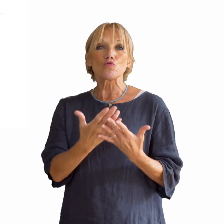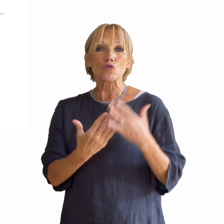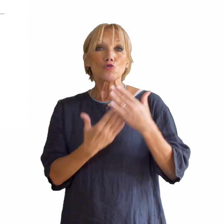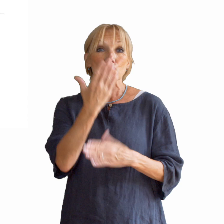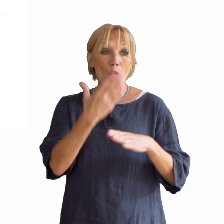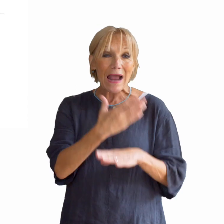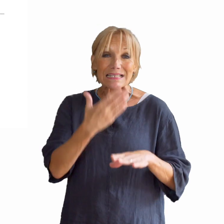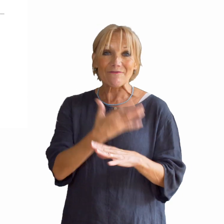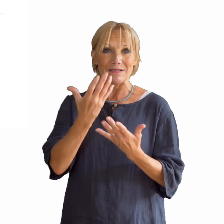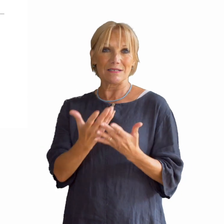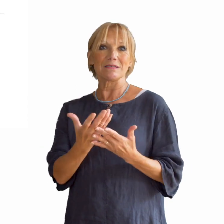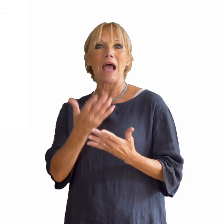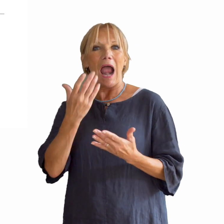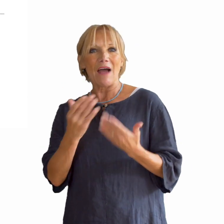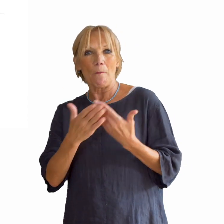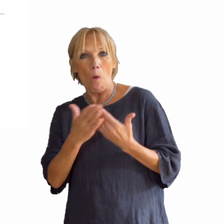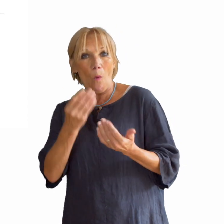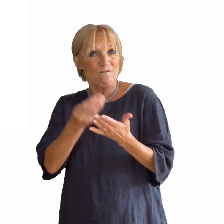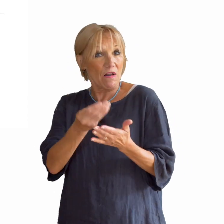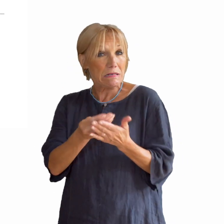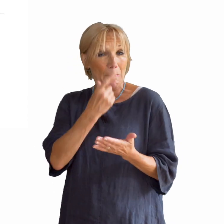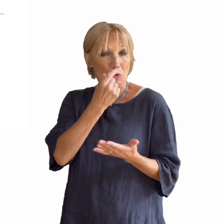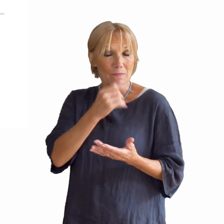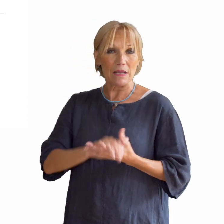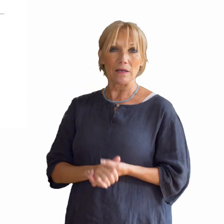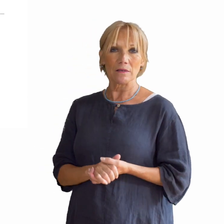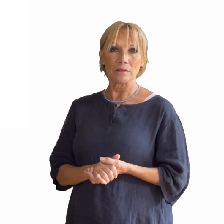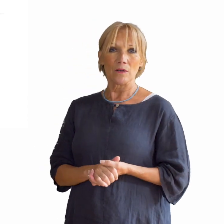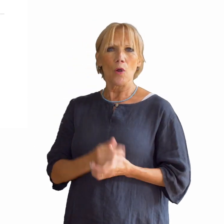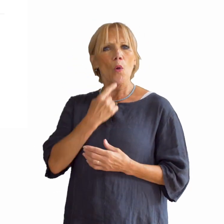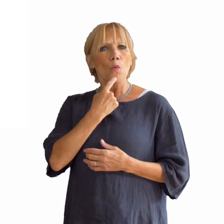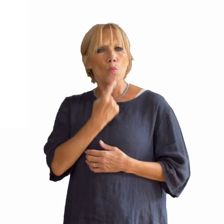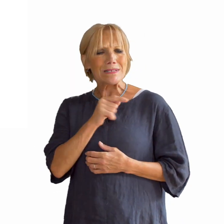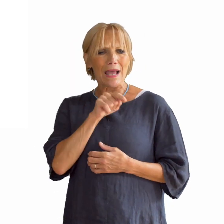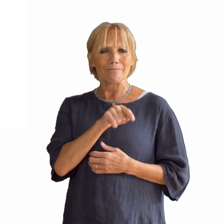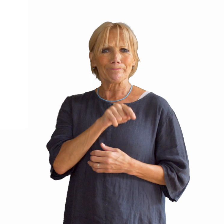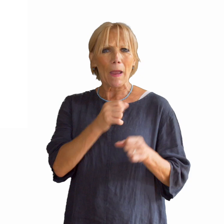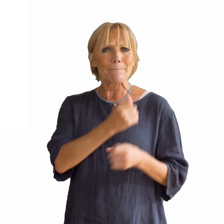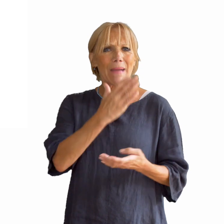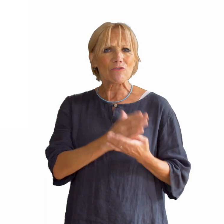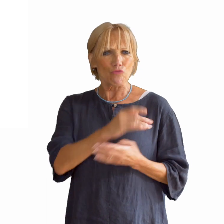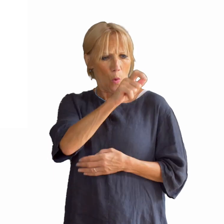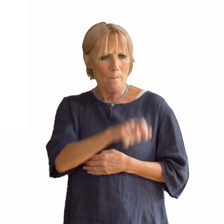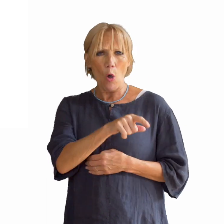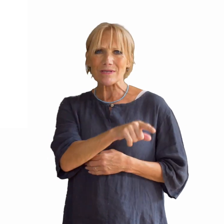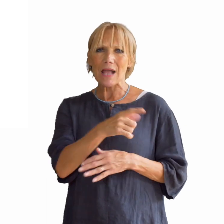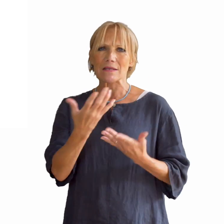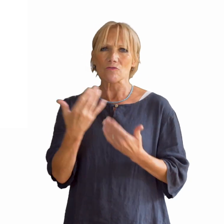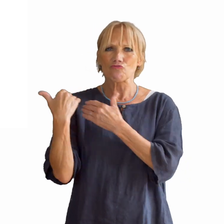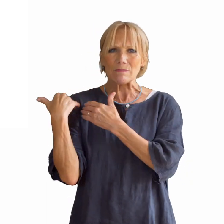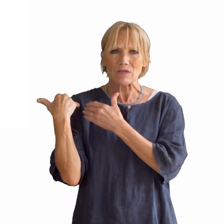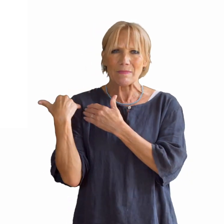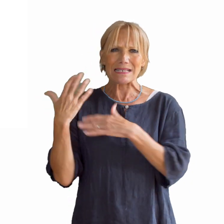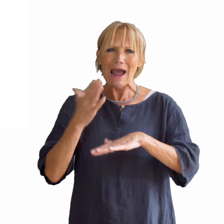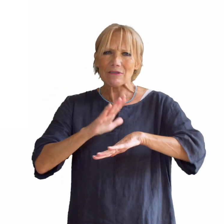new activities and even source funding. We have the following recommendations. We suggest meeting centres